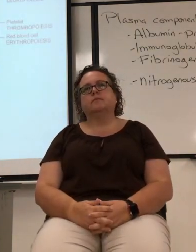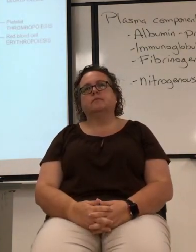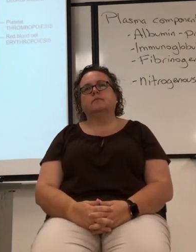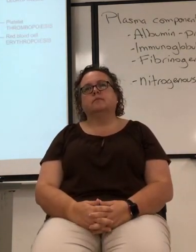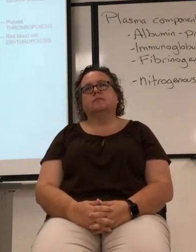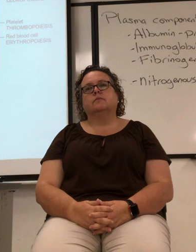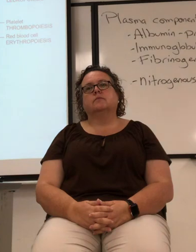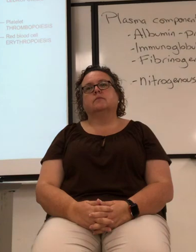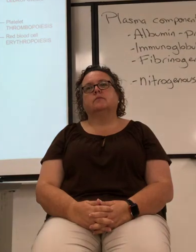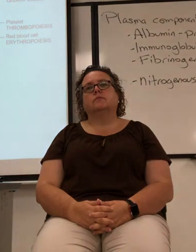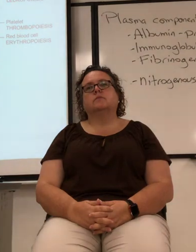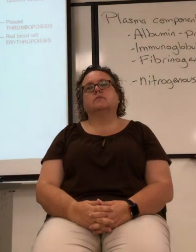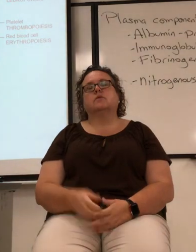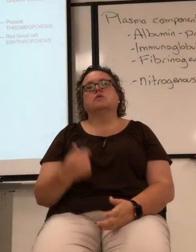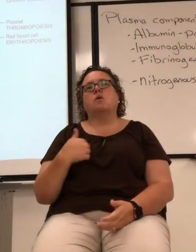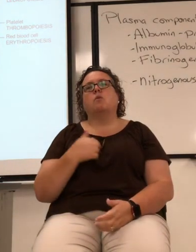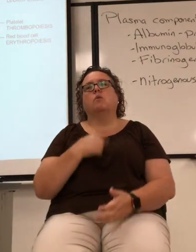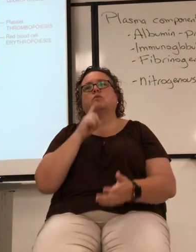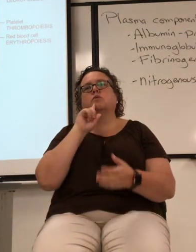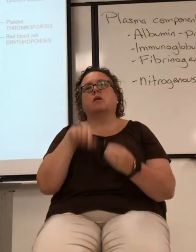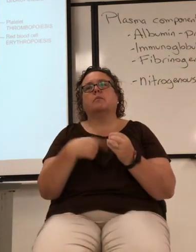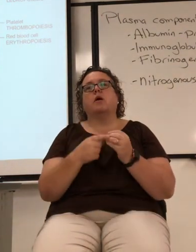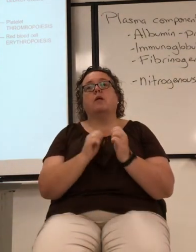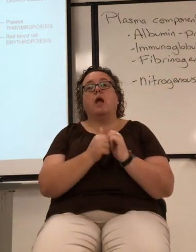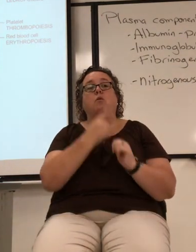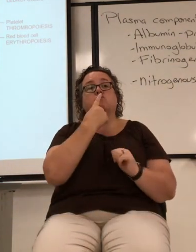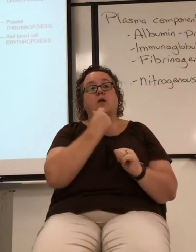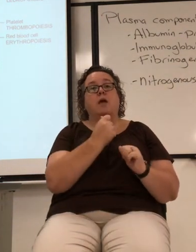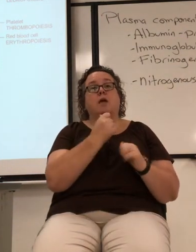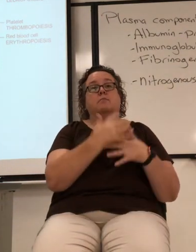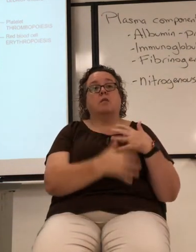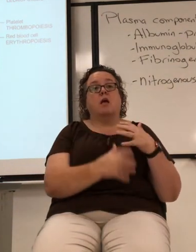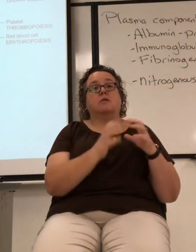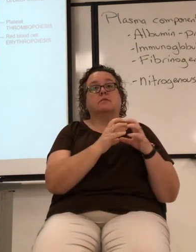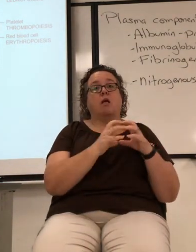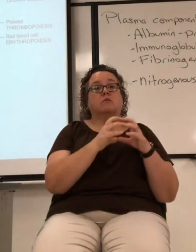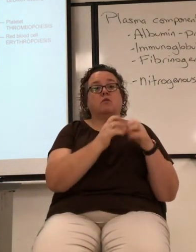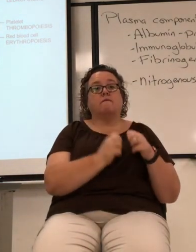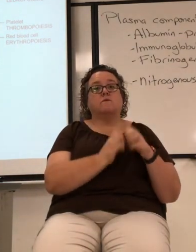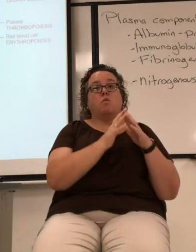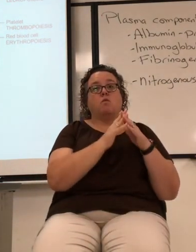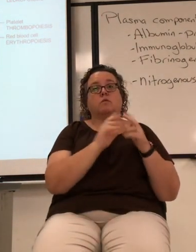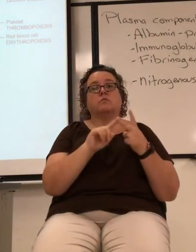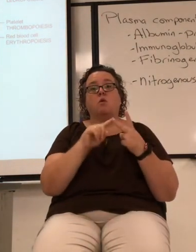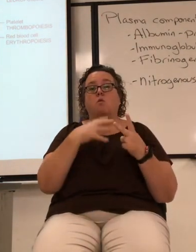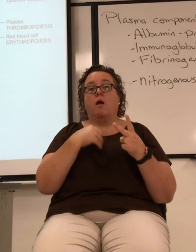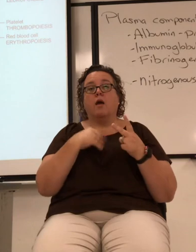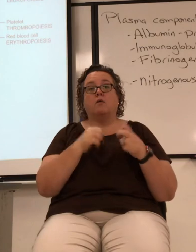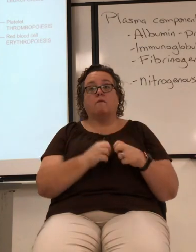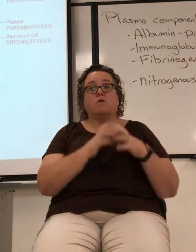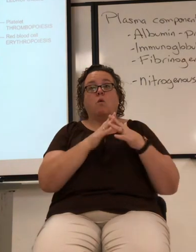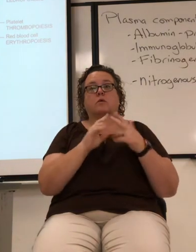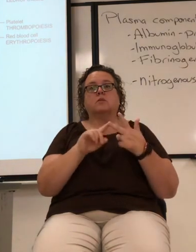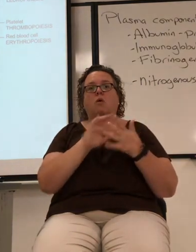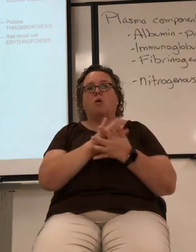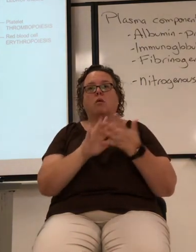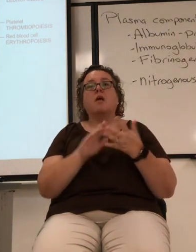So we'll spend time talking about how red blood cells are formed, white blood cells, and platelets, how they're all formed from the bone